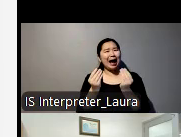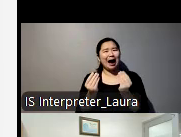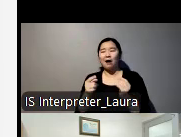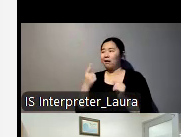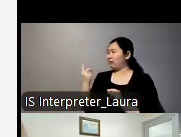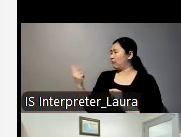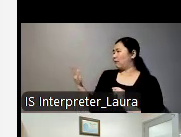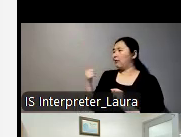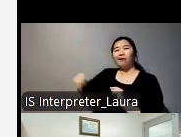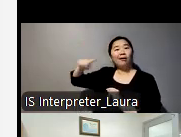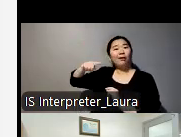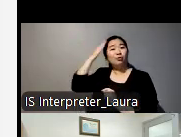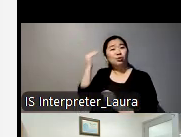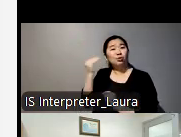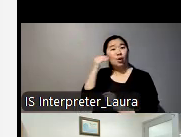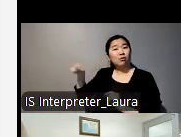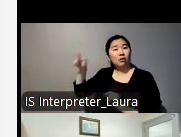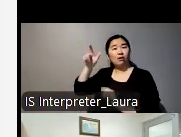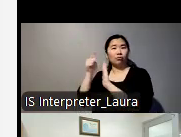doctors was